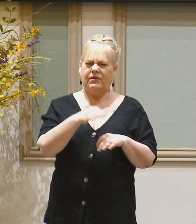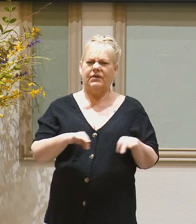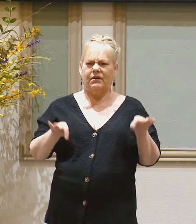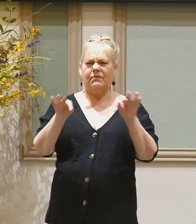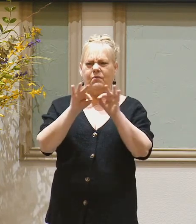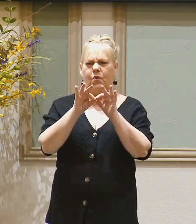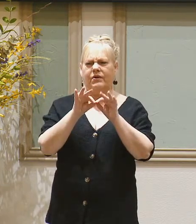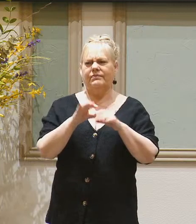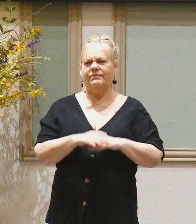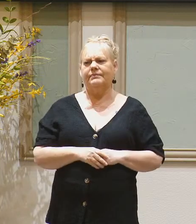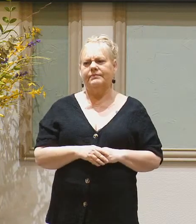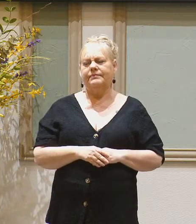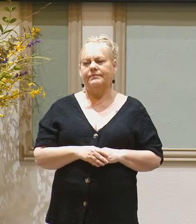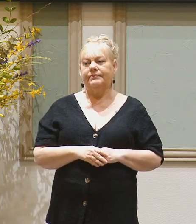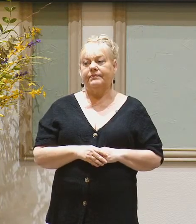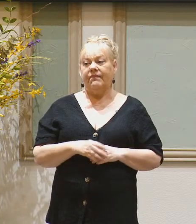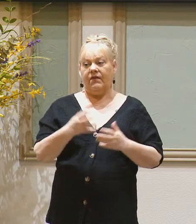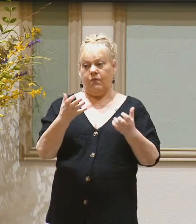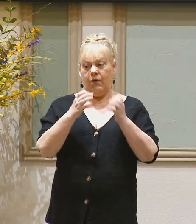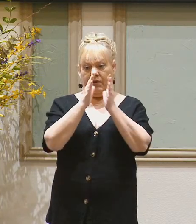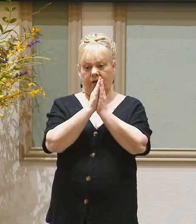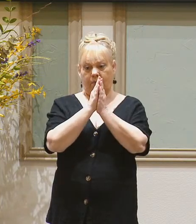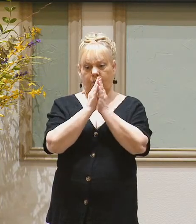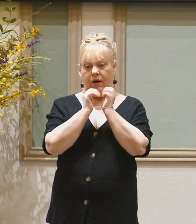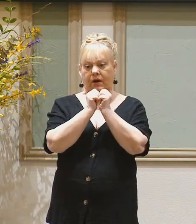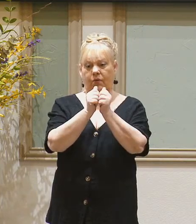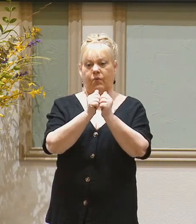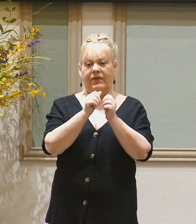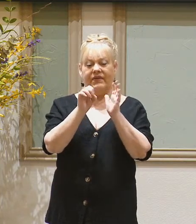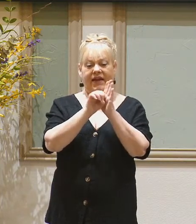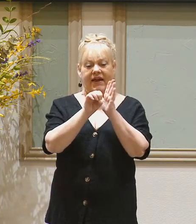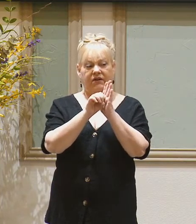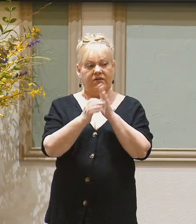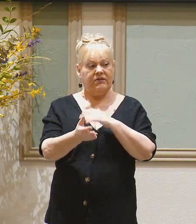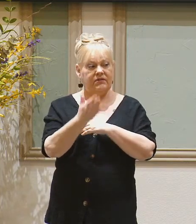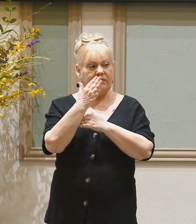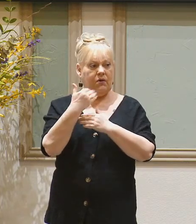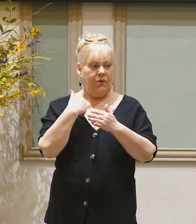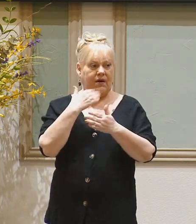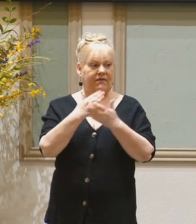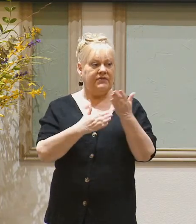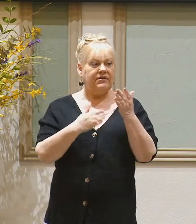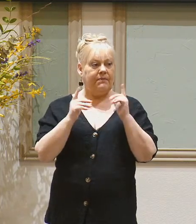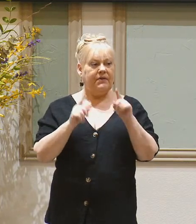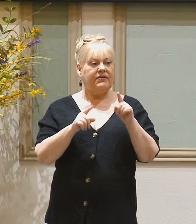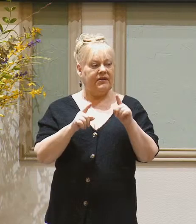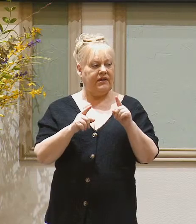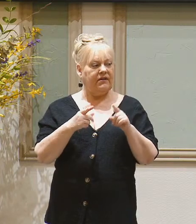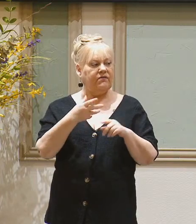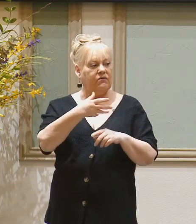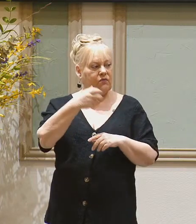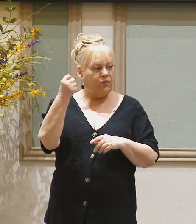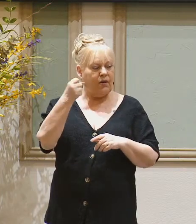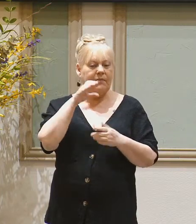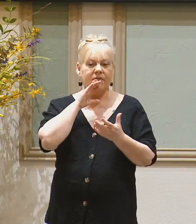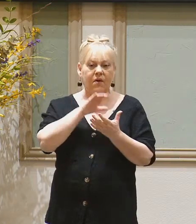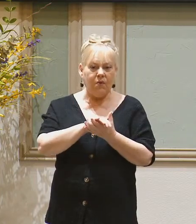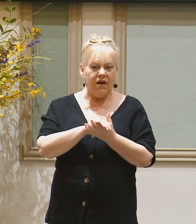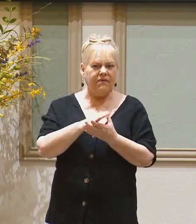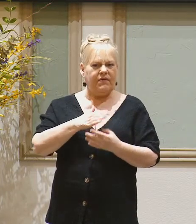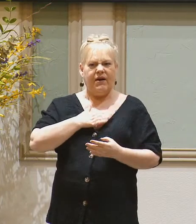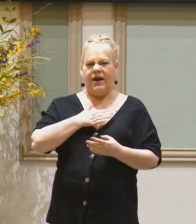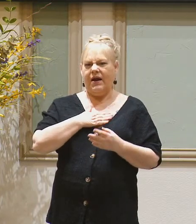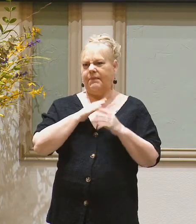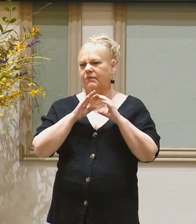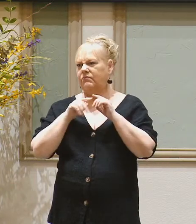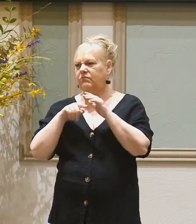important. If you'd like to pray with the elders this morning, we have some in attendance. You can grab them and their wives. They would be happy